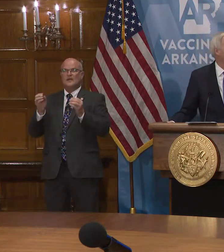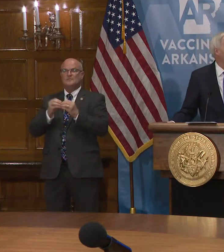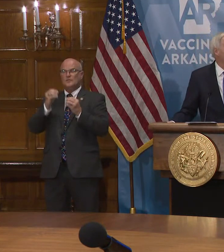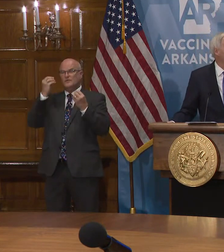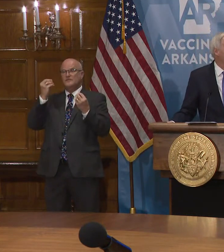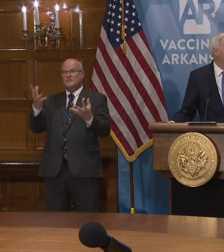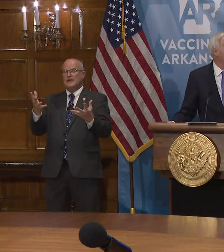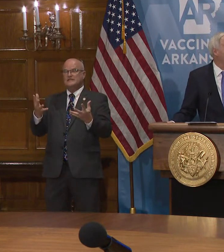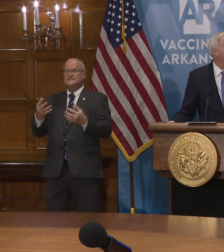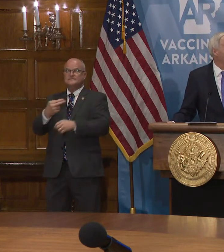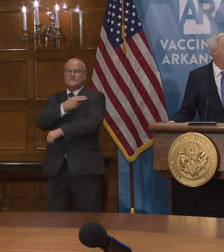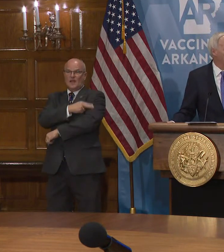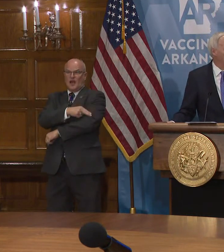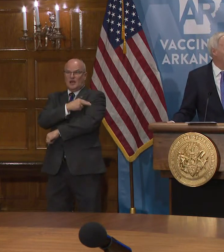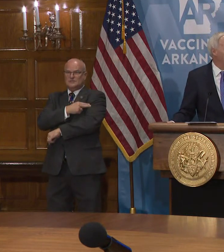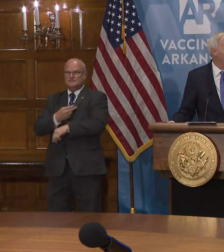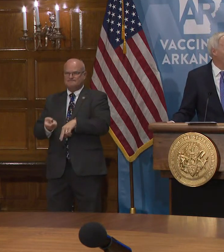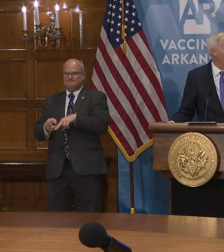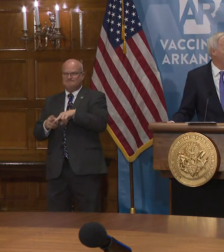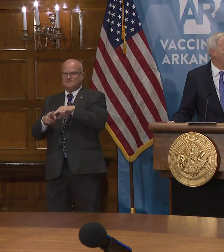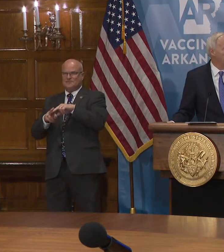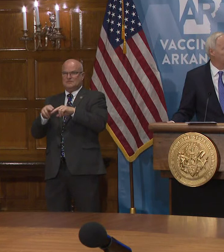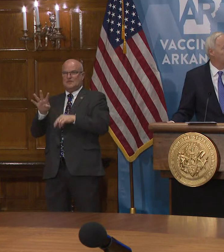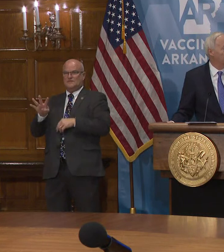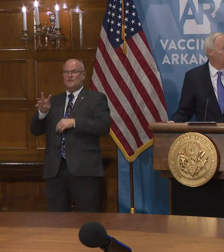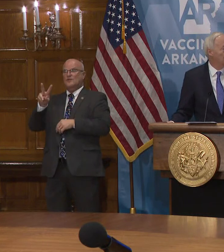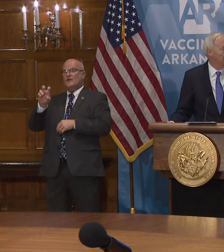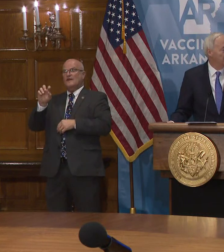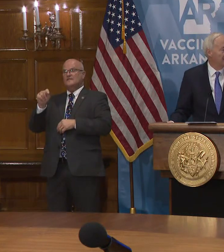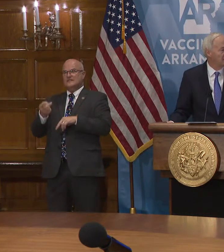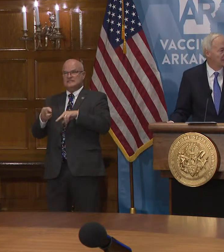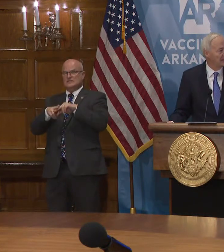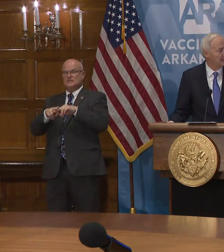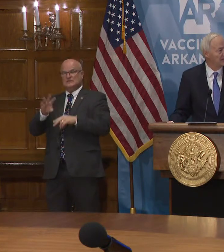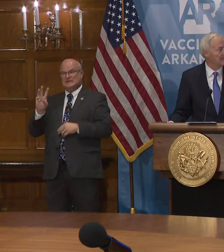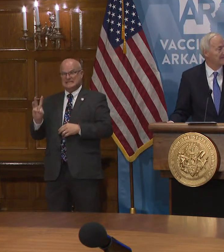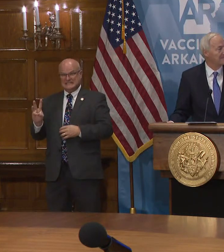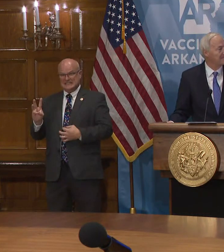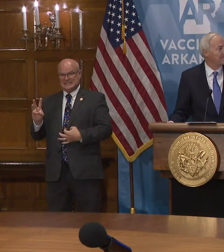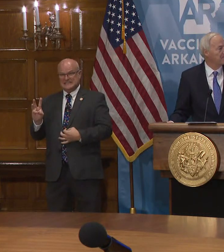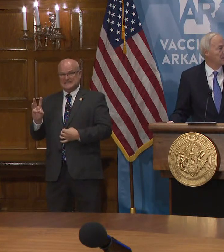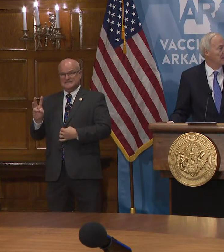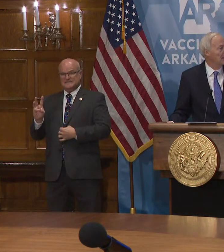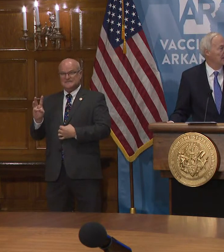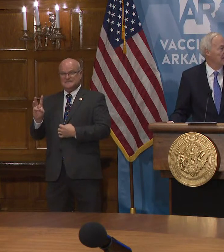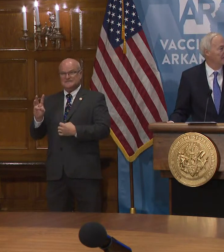information. Hospital data were increased by 4, ventilators increased by 6.